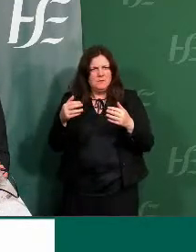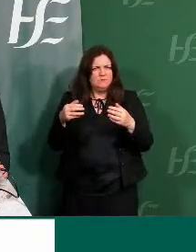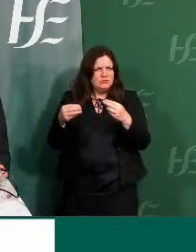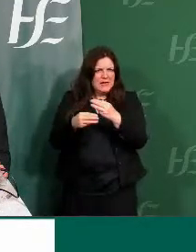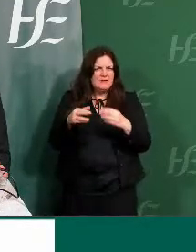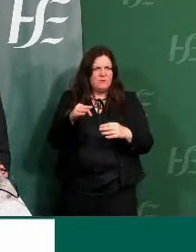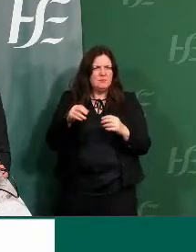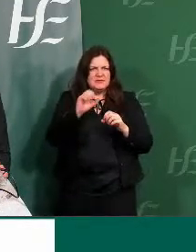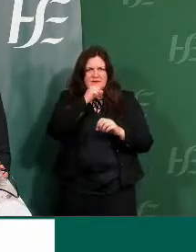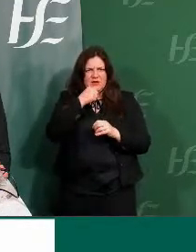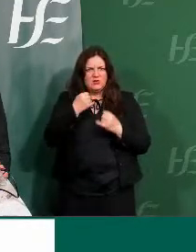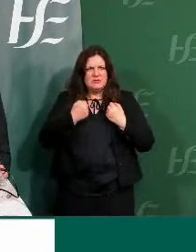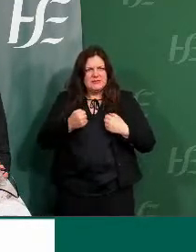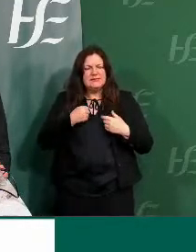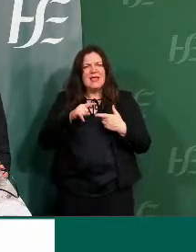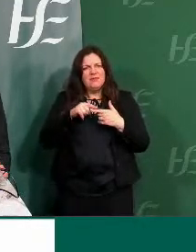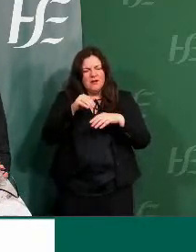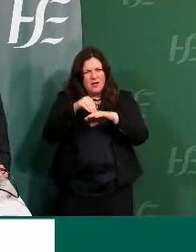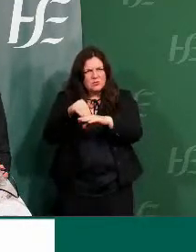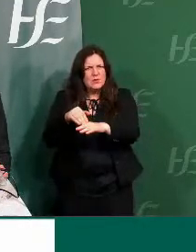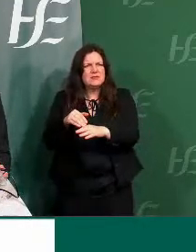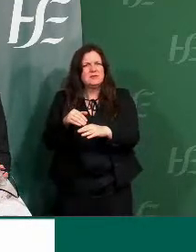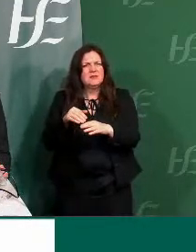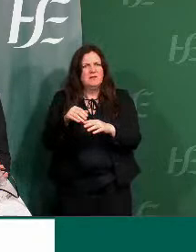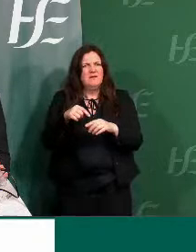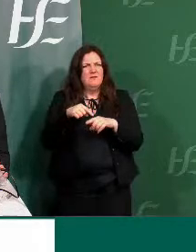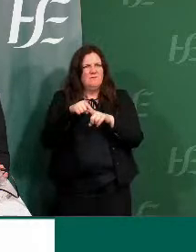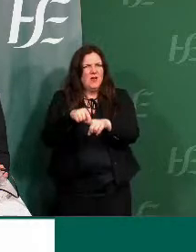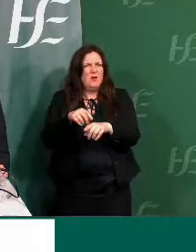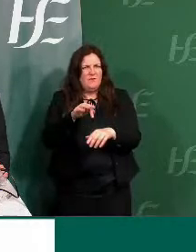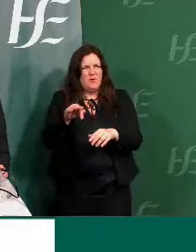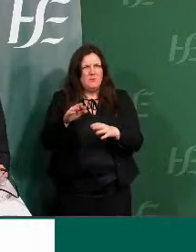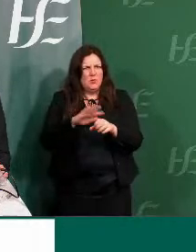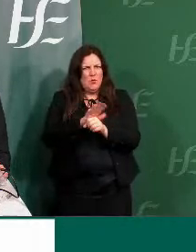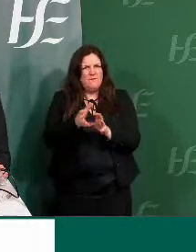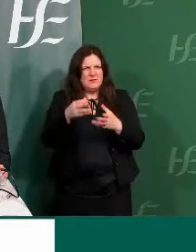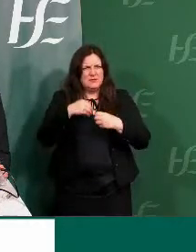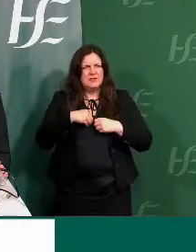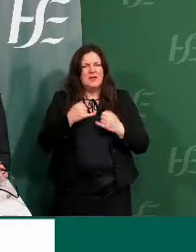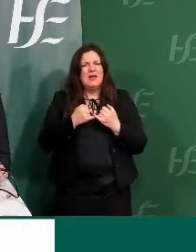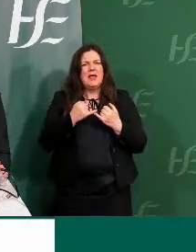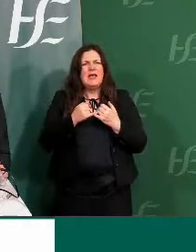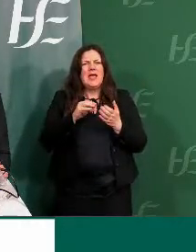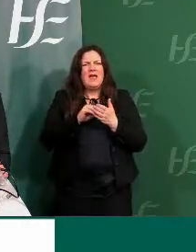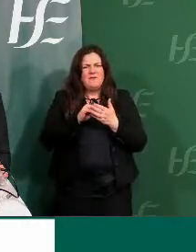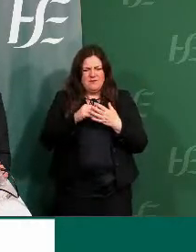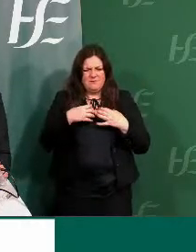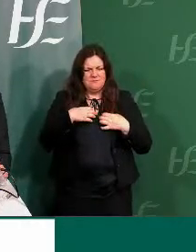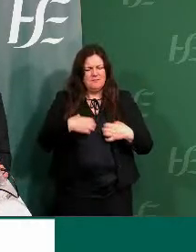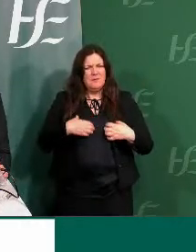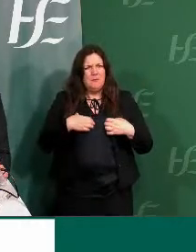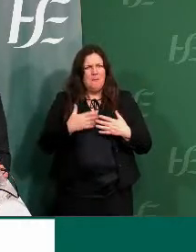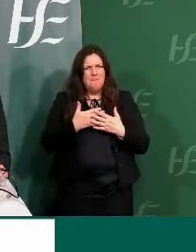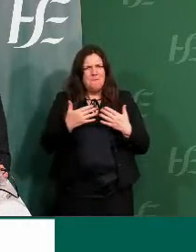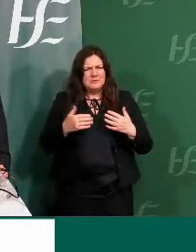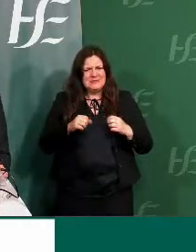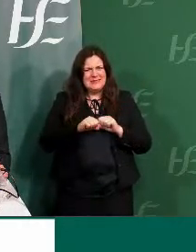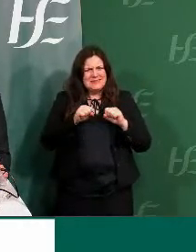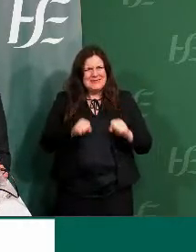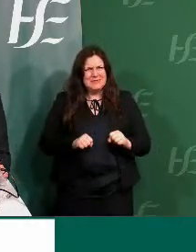severe disease and the consequences that can follow on from having COVID-19. For example, multi-system inflammatory syndrome,